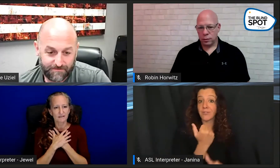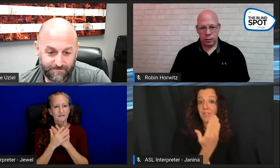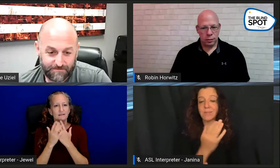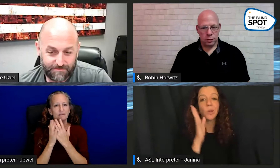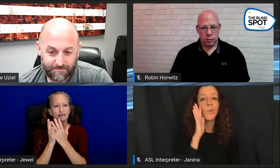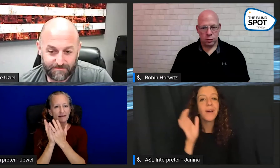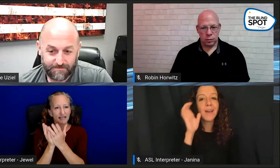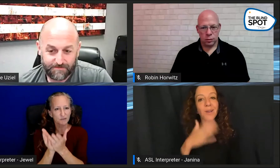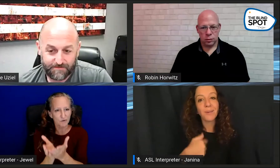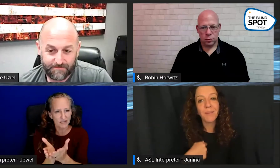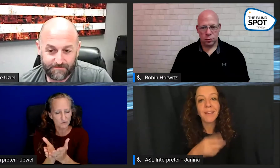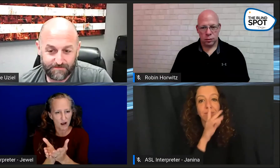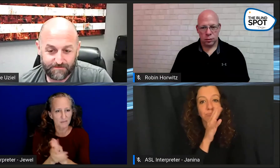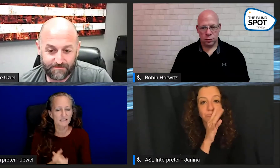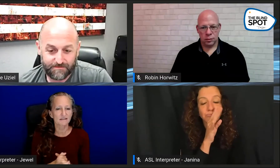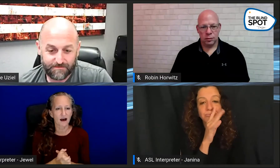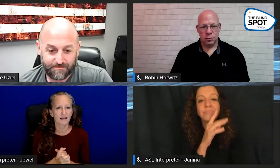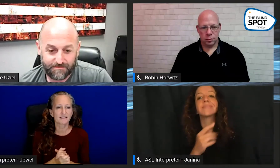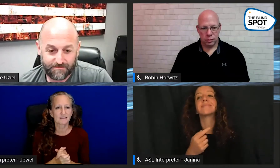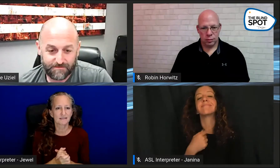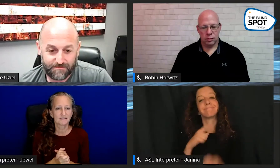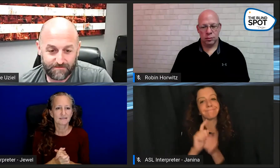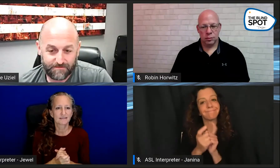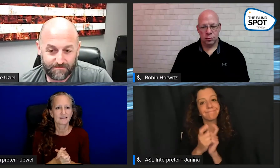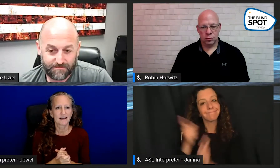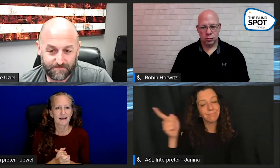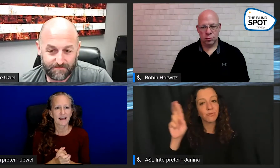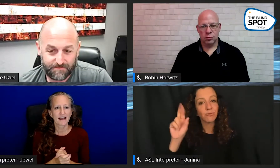voice express Robin's thoughts.